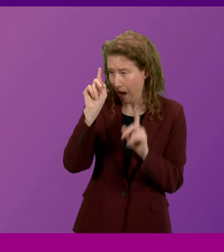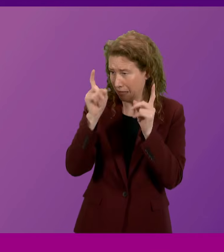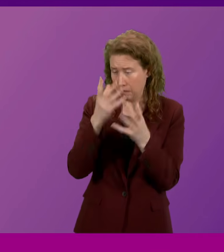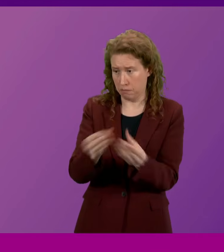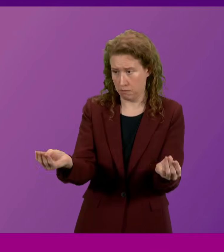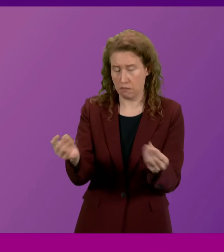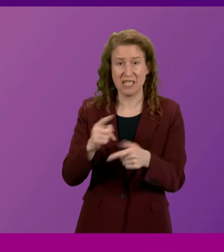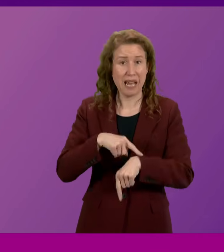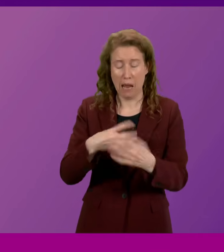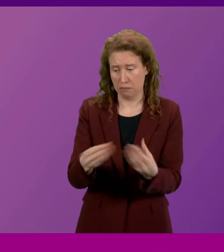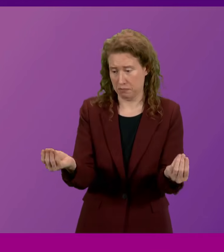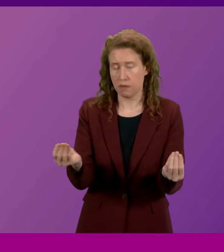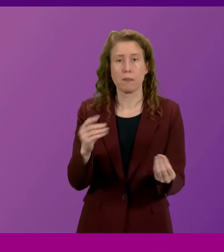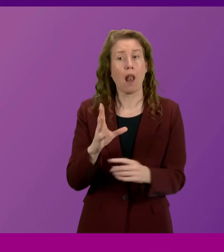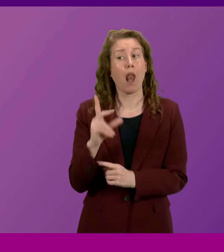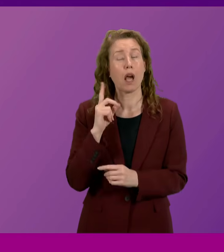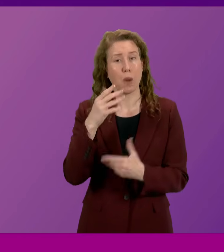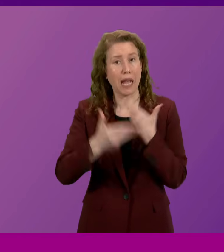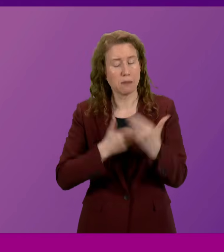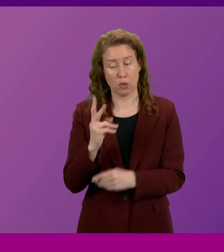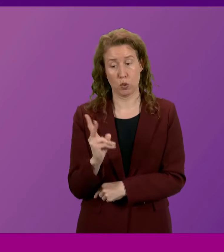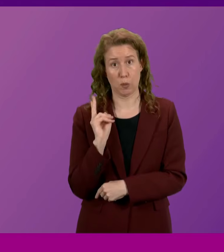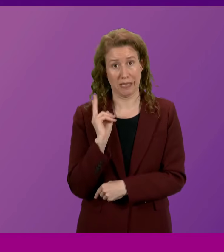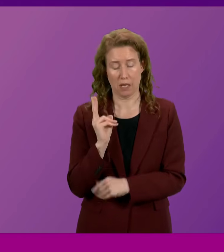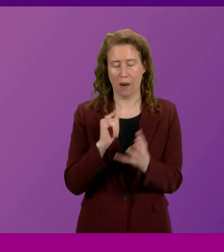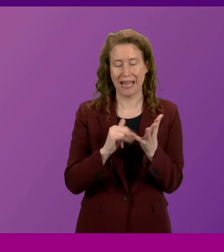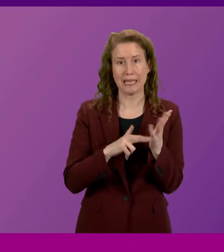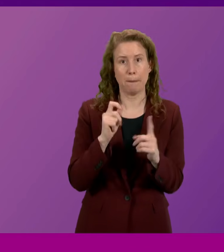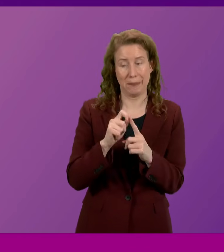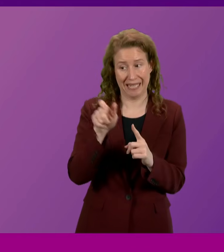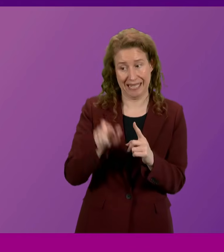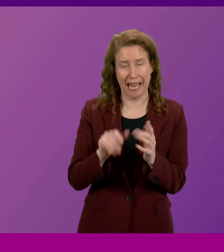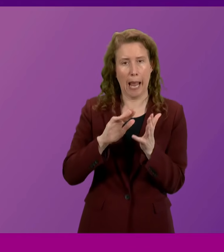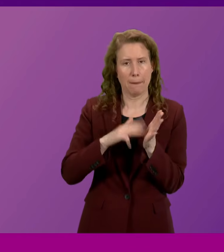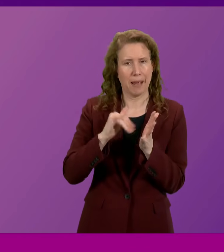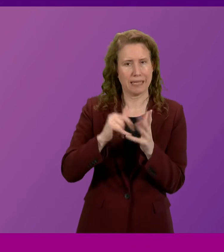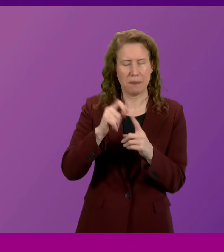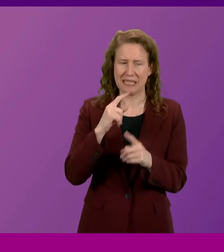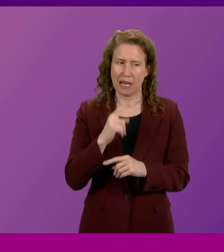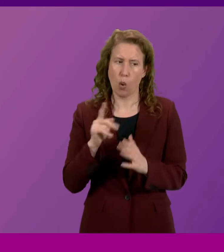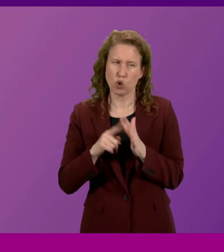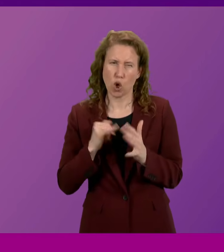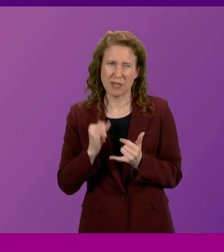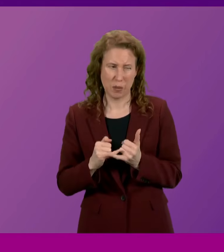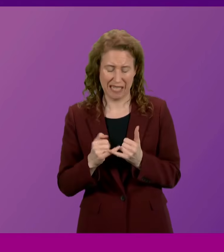and out of time. Now, I told last week how a fortnight ago an SNP MSP said that John Swinney had 2 weeks to come up with